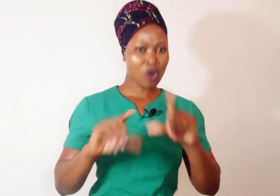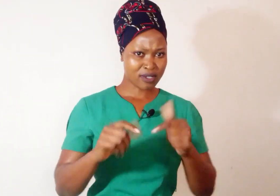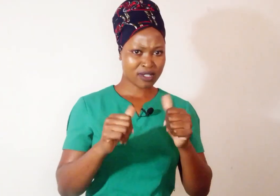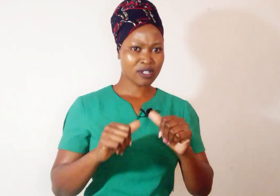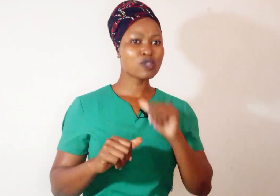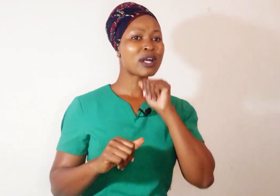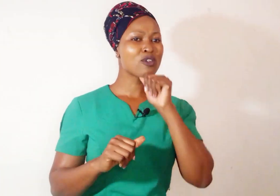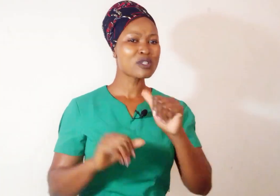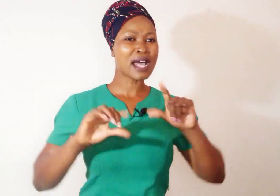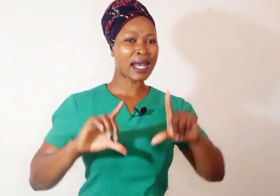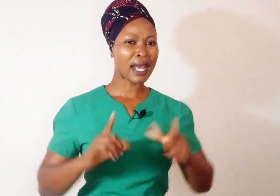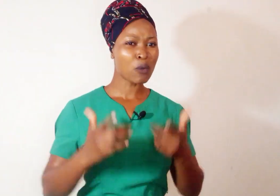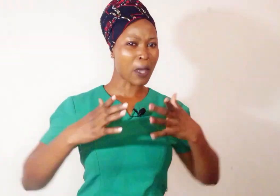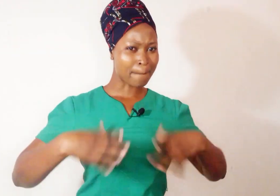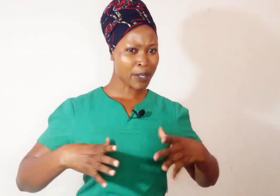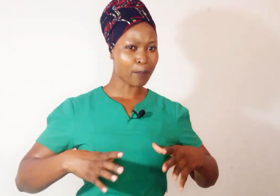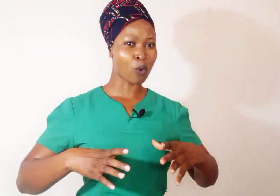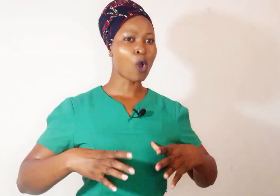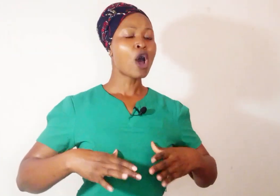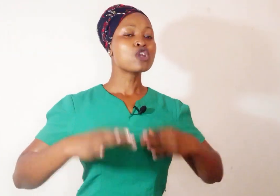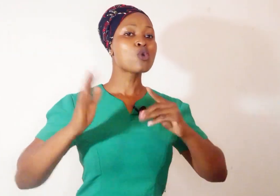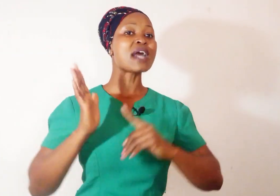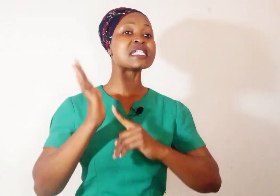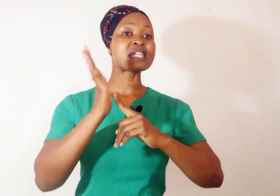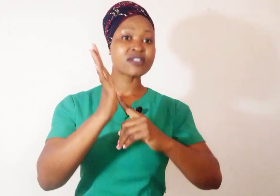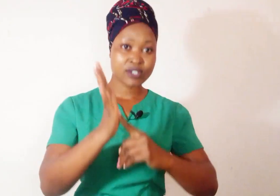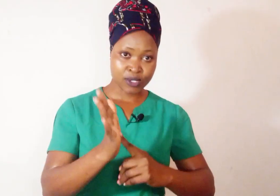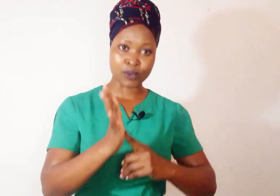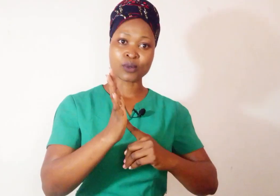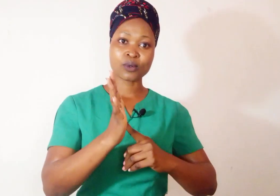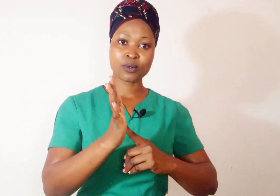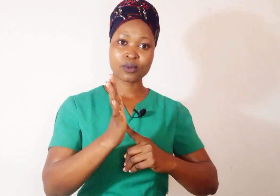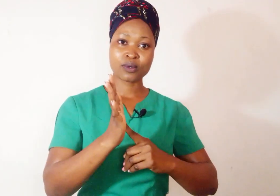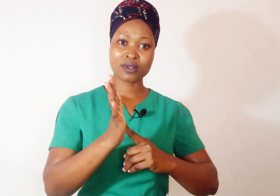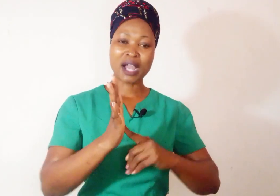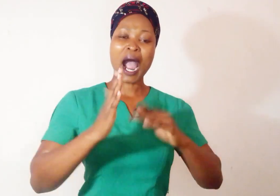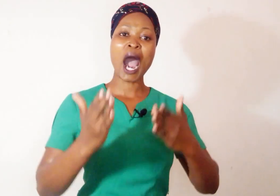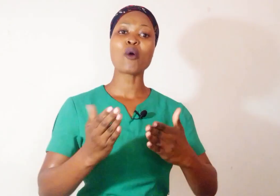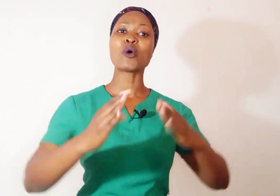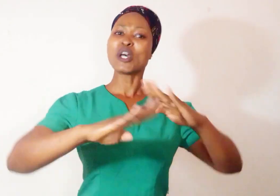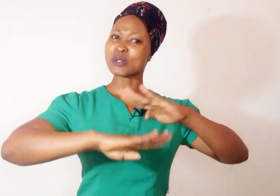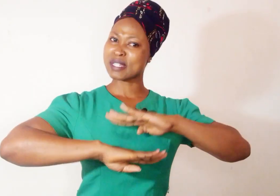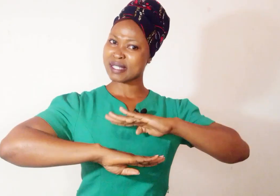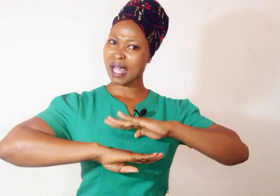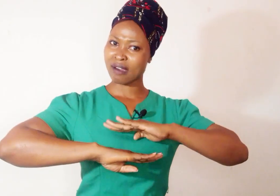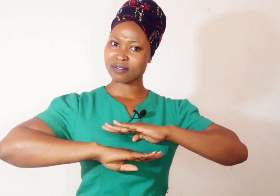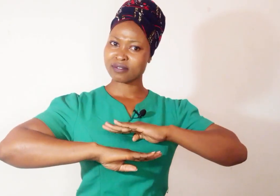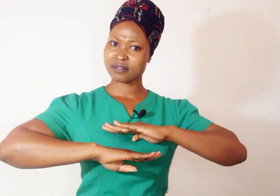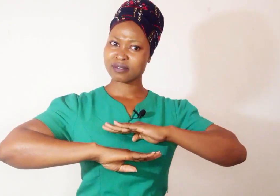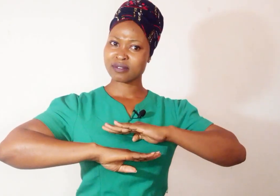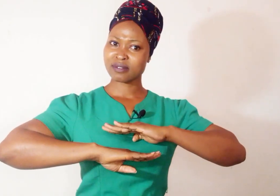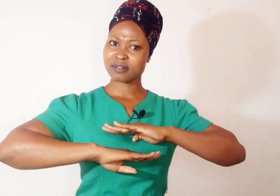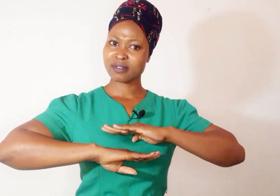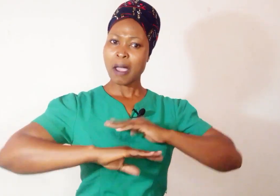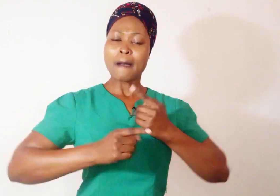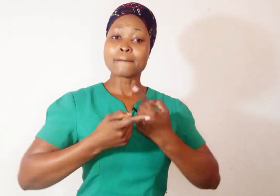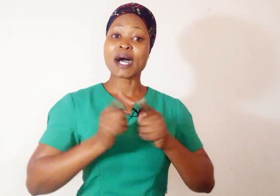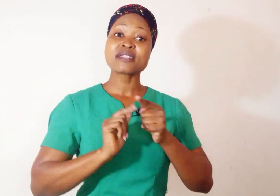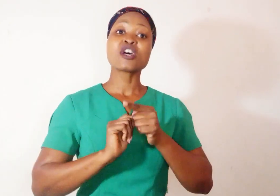not allowing people to address you how you deserve, but